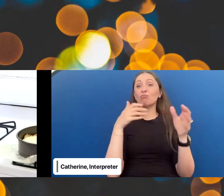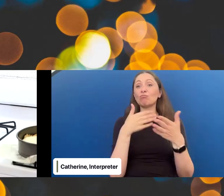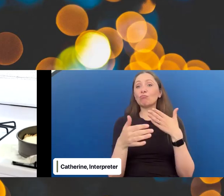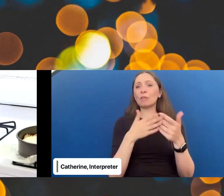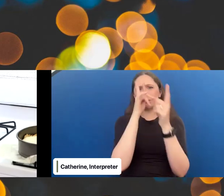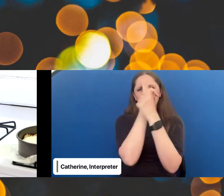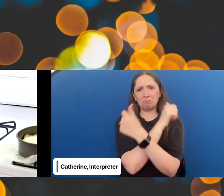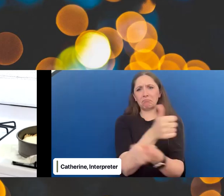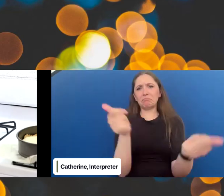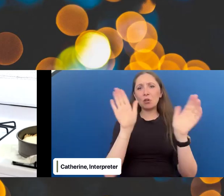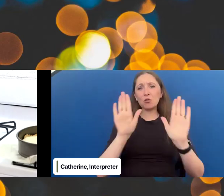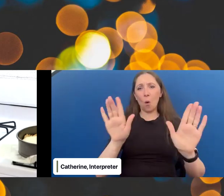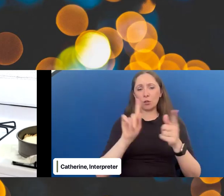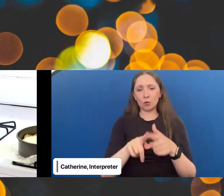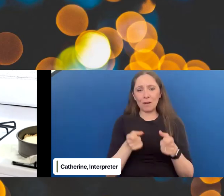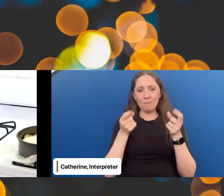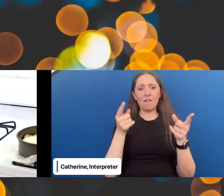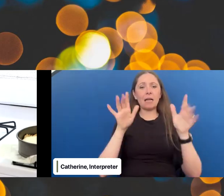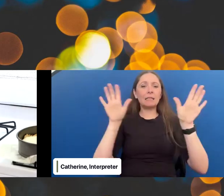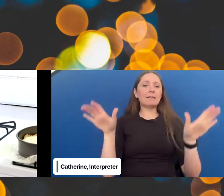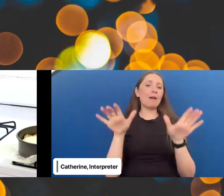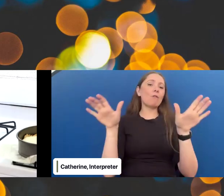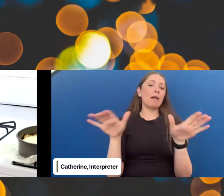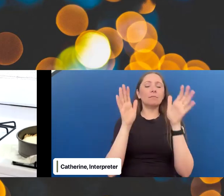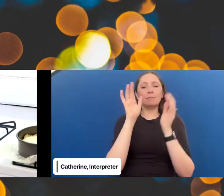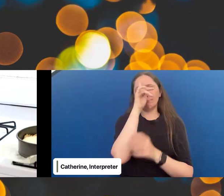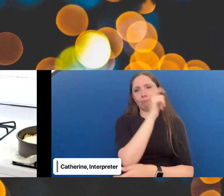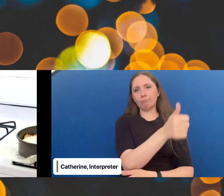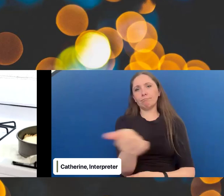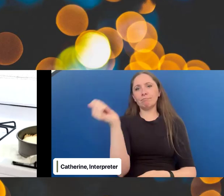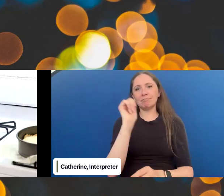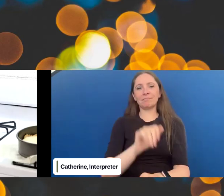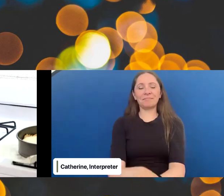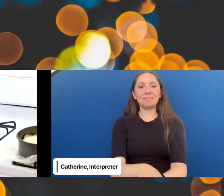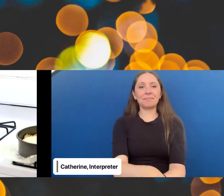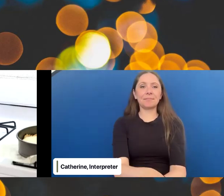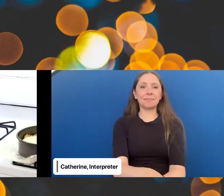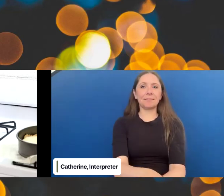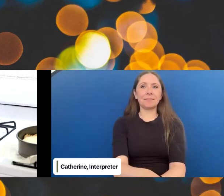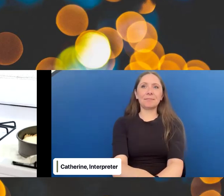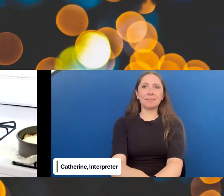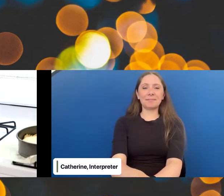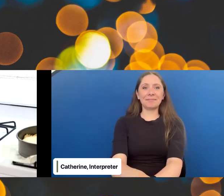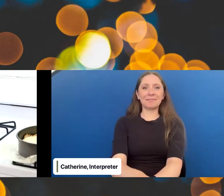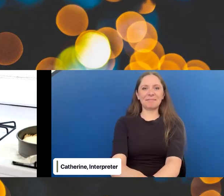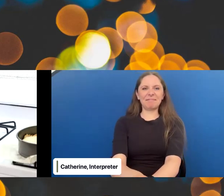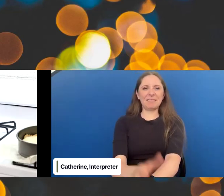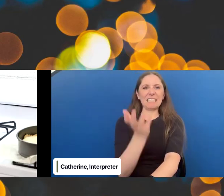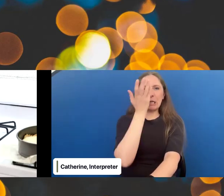to improvise with, decorate with. Sure. Something like